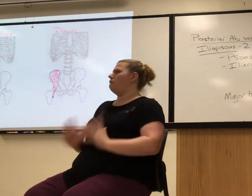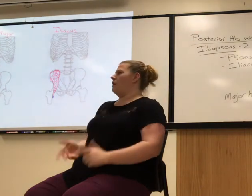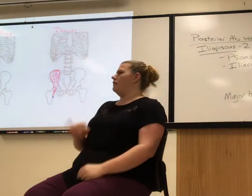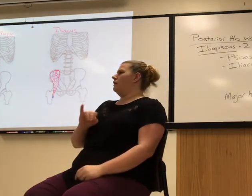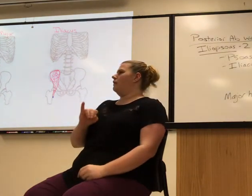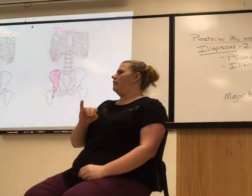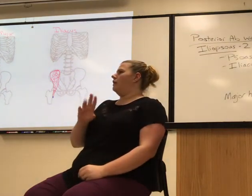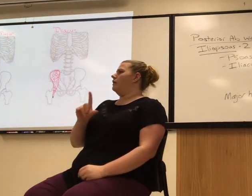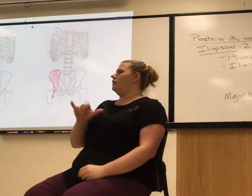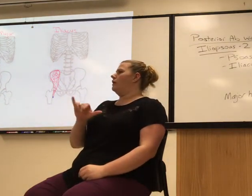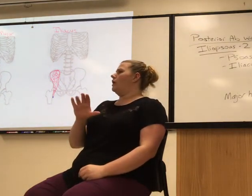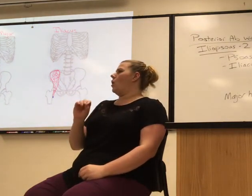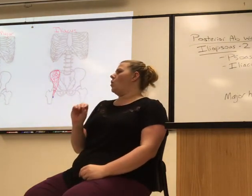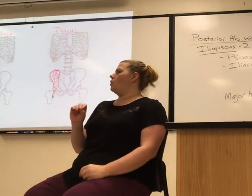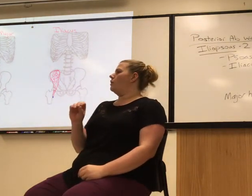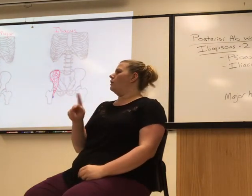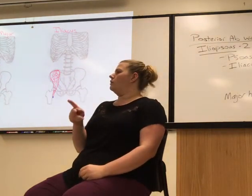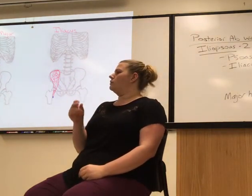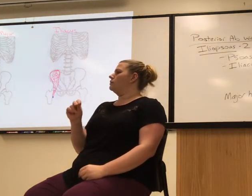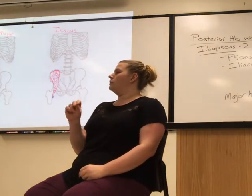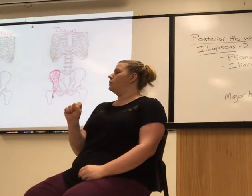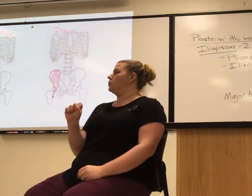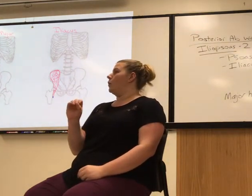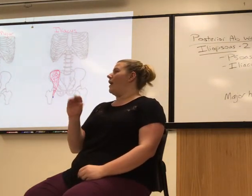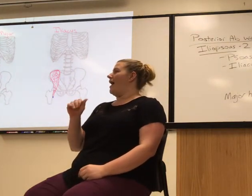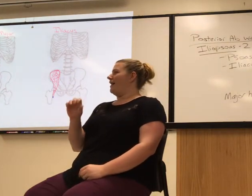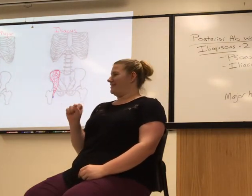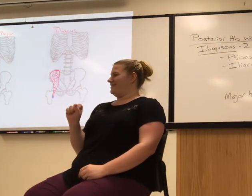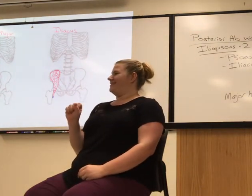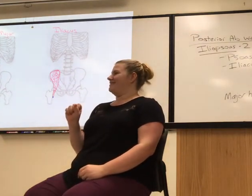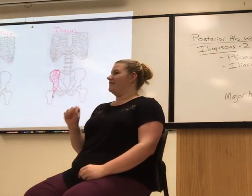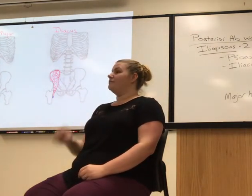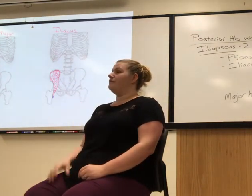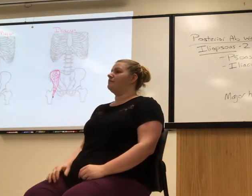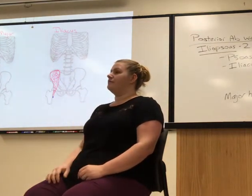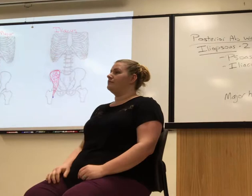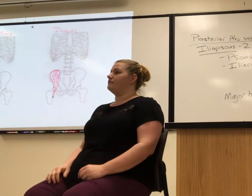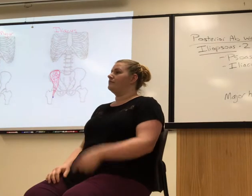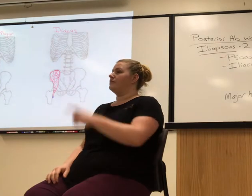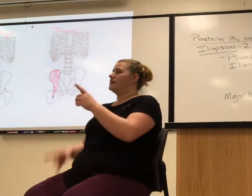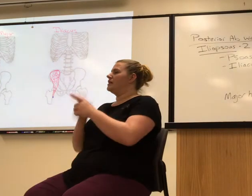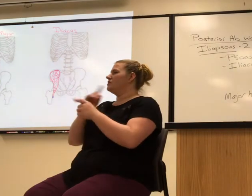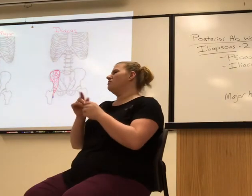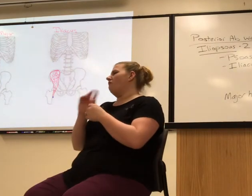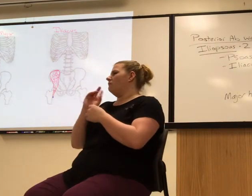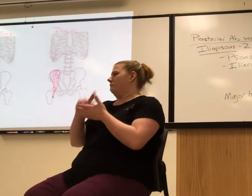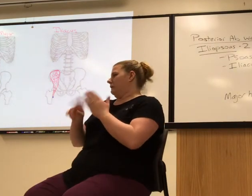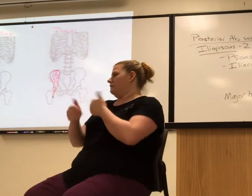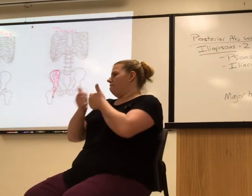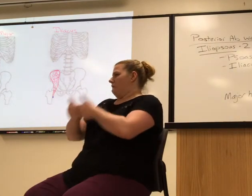posterior abdominal wall, a couple of hip flexor muscles. So follow the origins? Yeah.